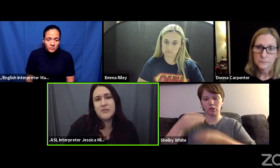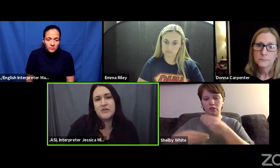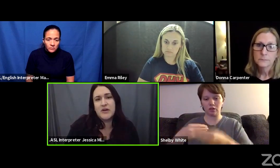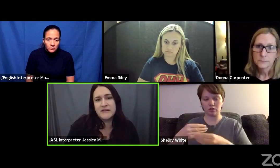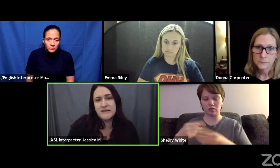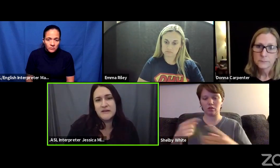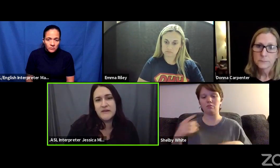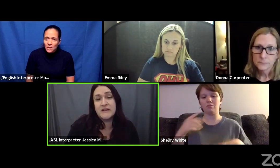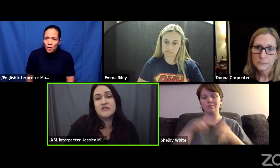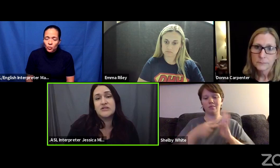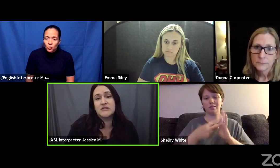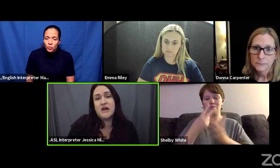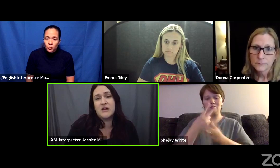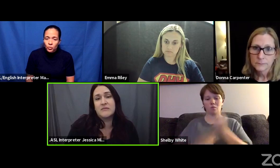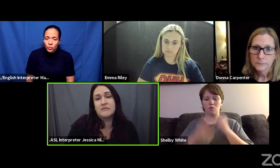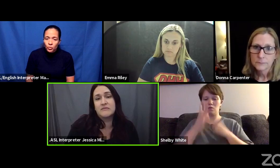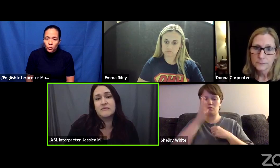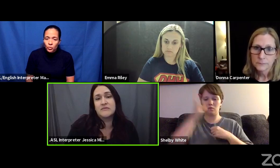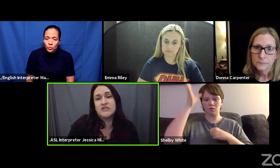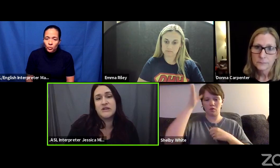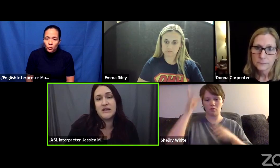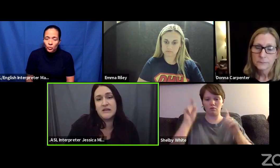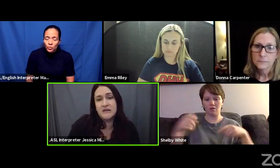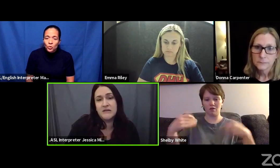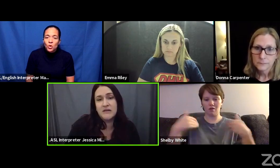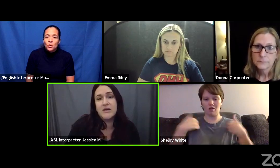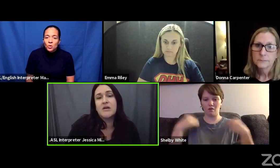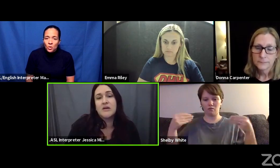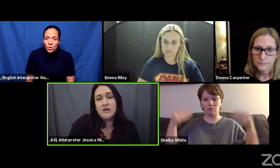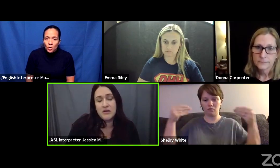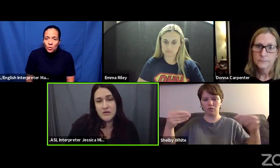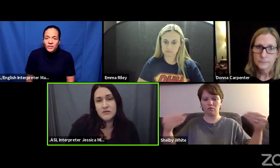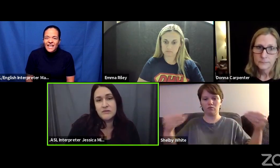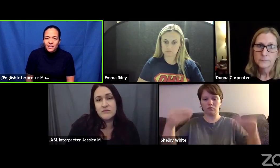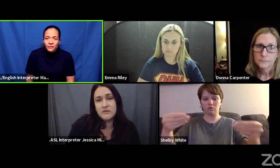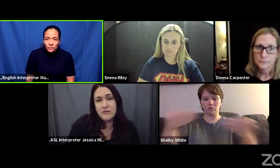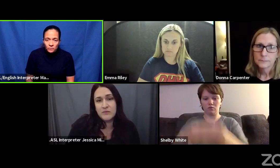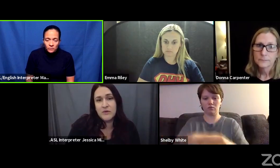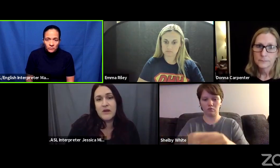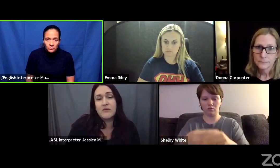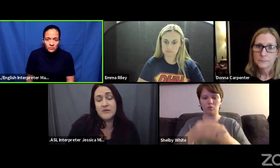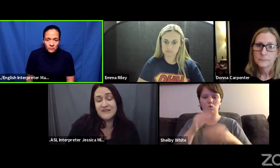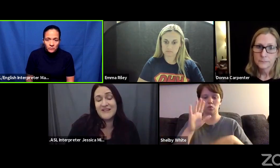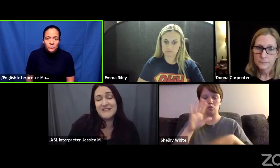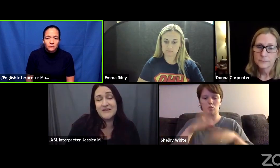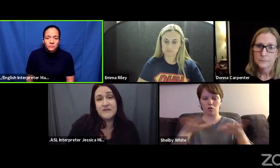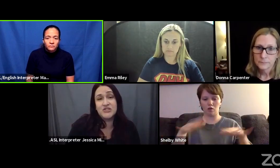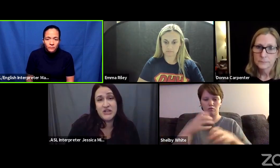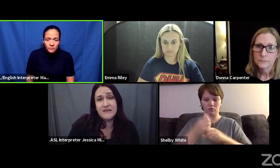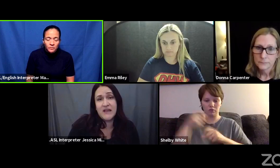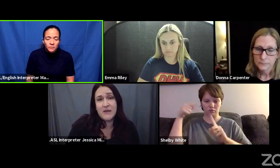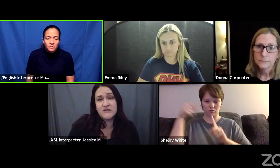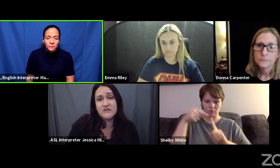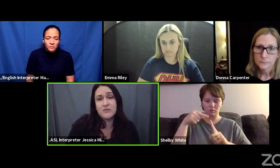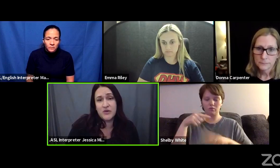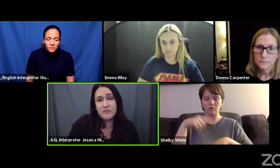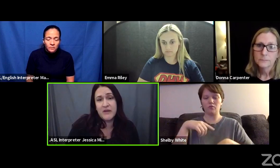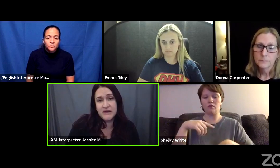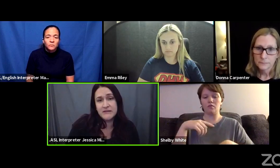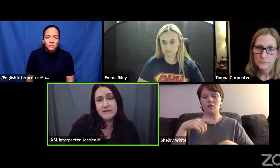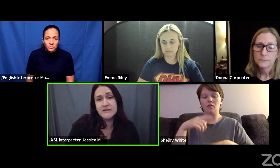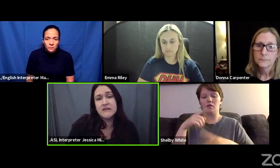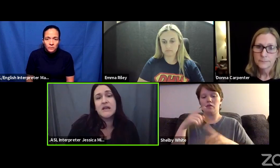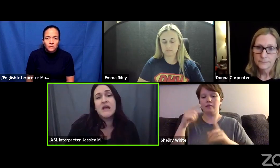is a progressive and genetic Recessive. a recessive gene that happens from